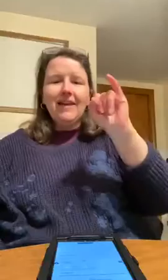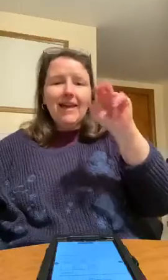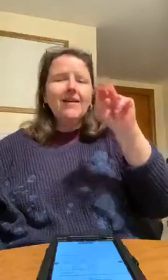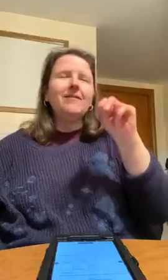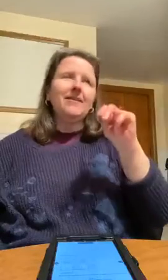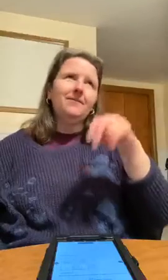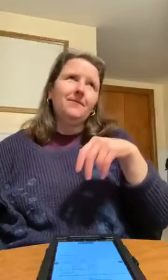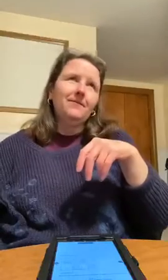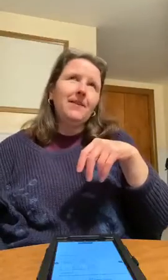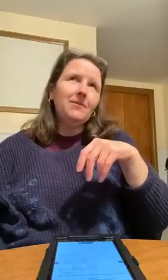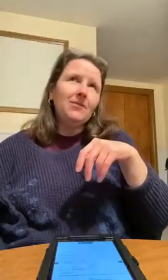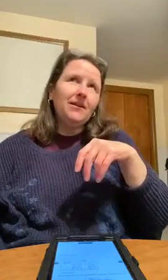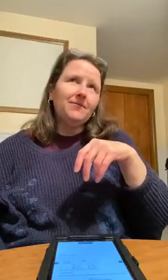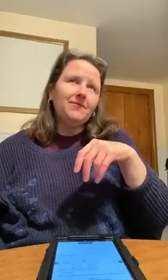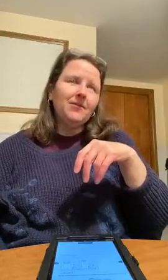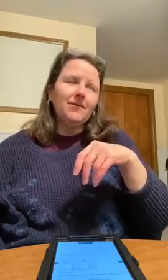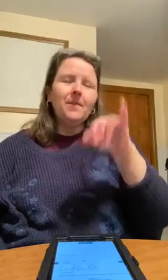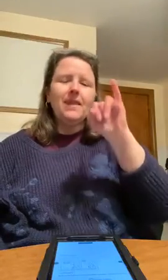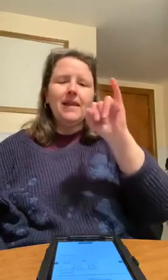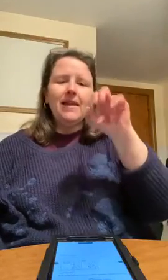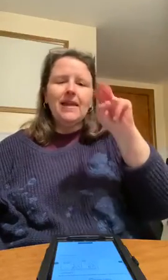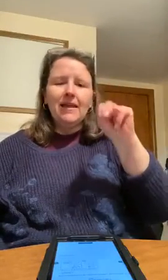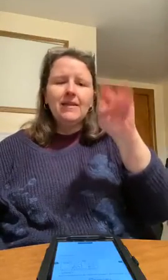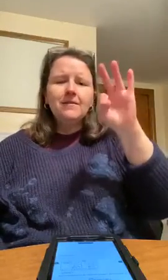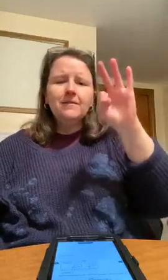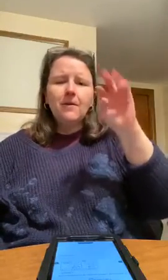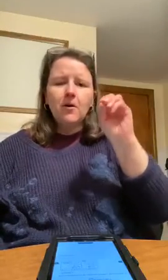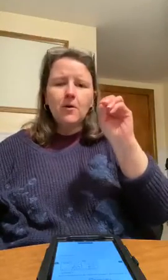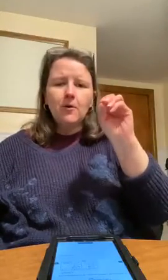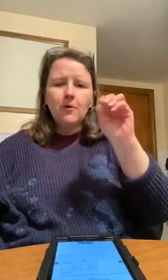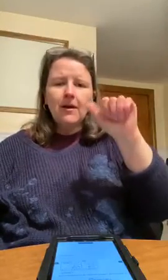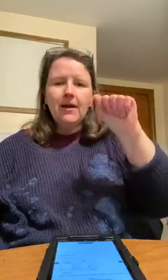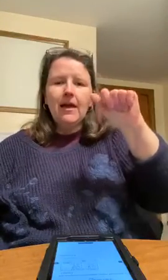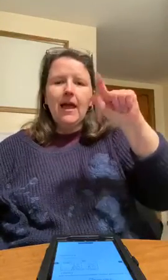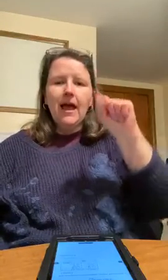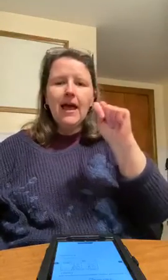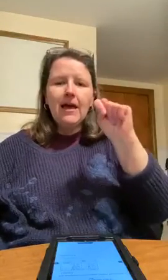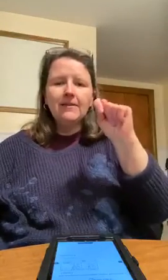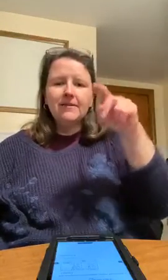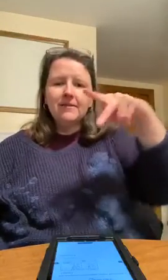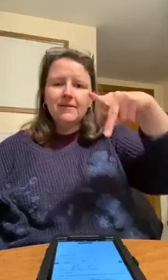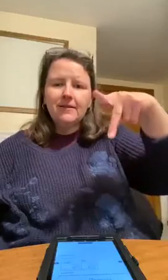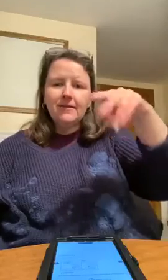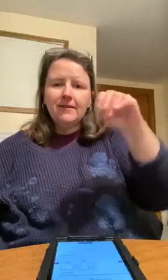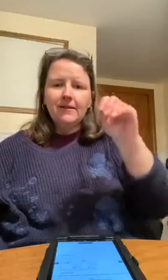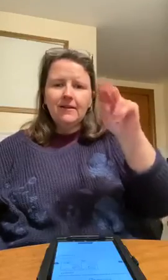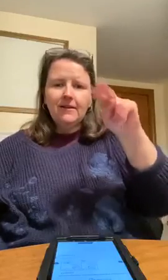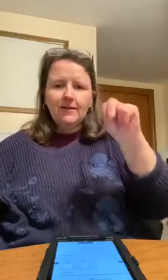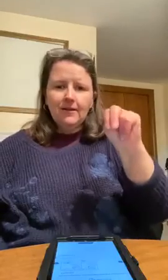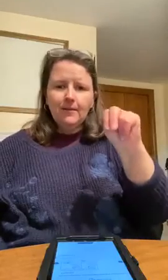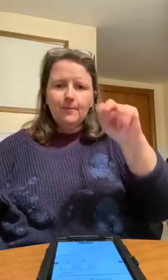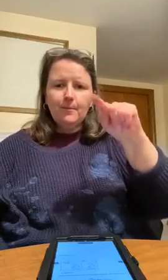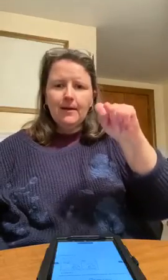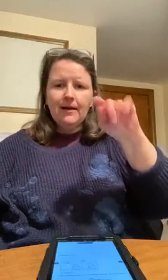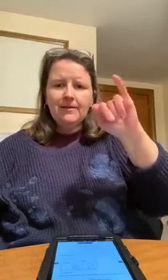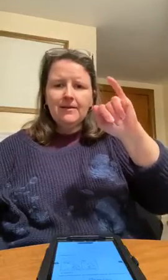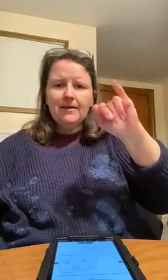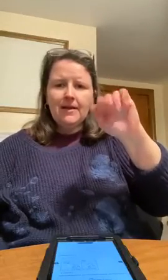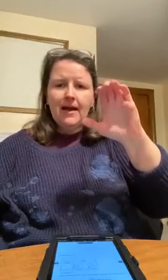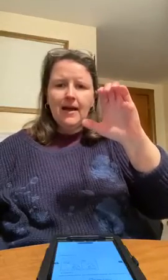All right. And we'll try it again. Okay. info@ Pontiac